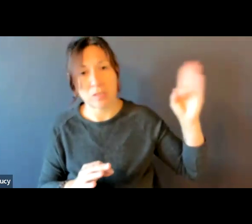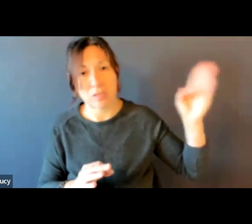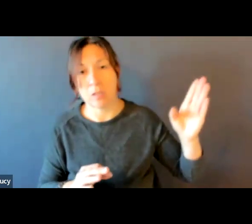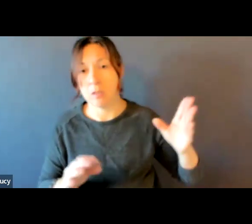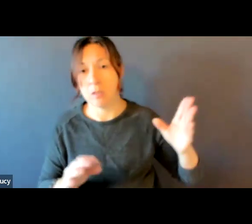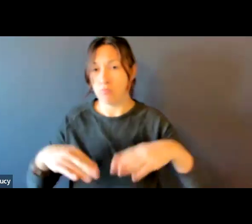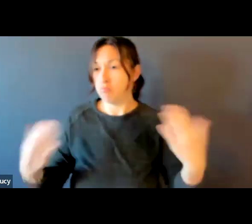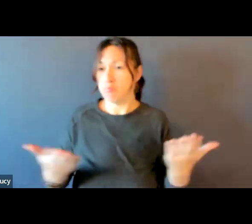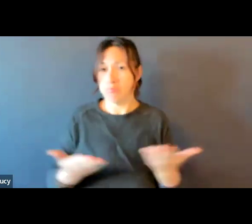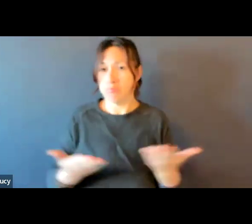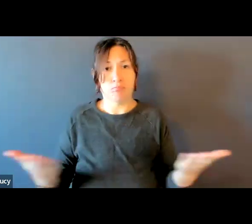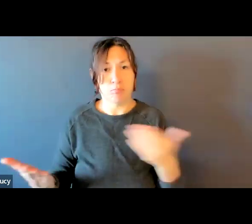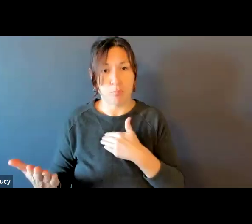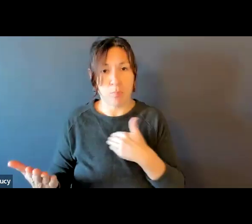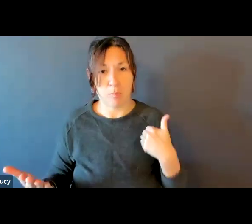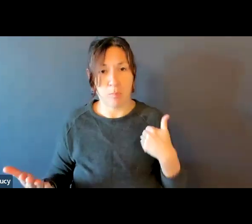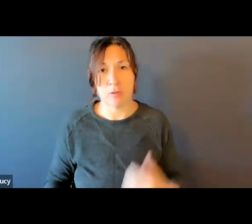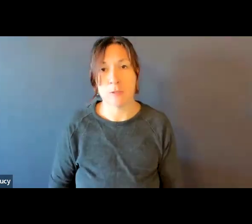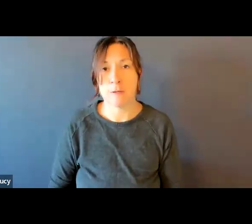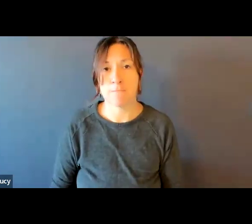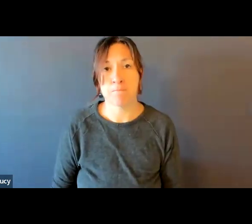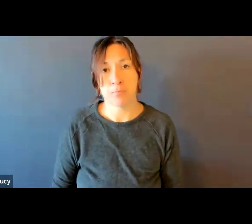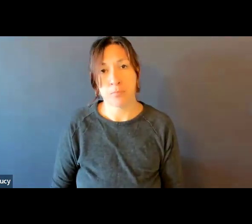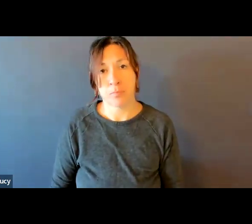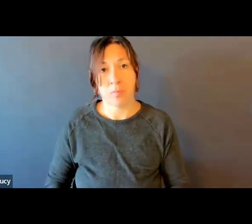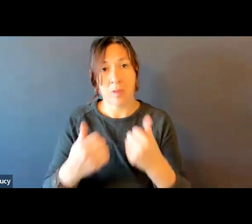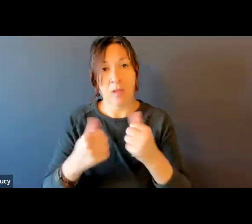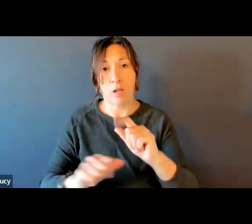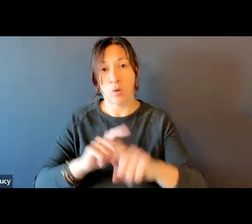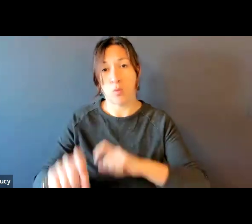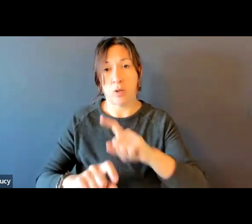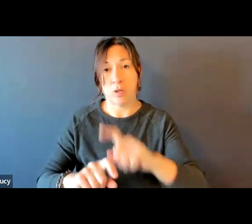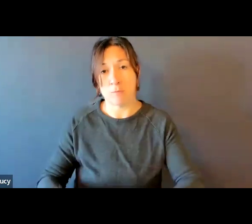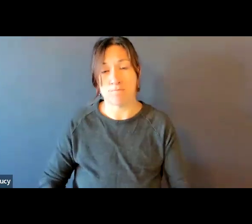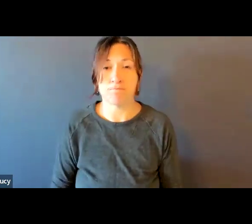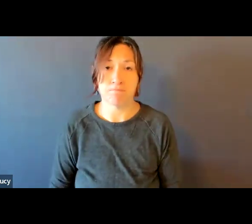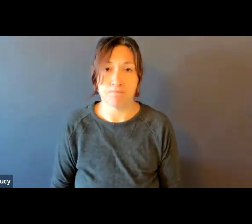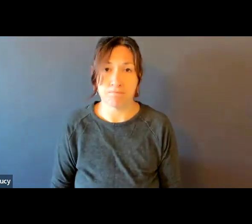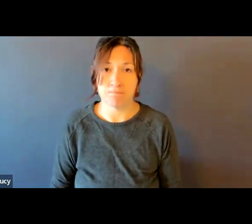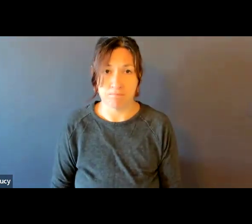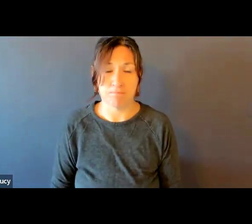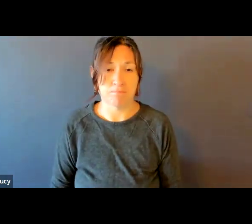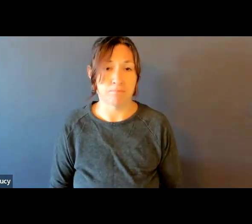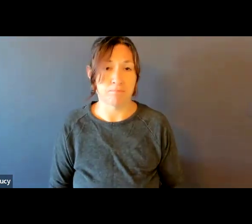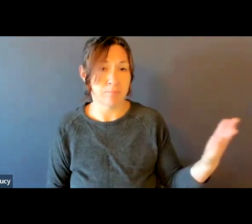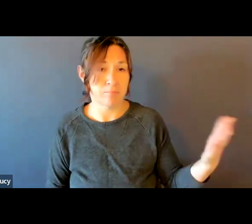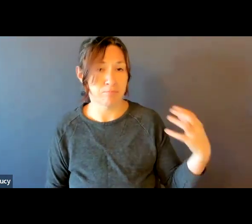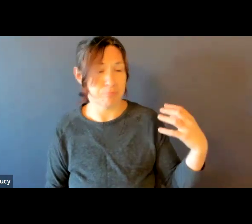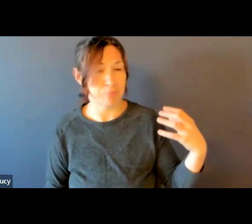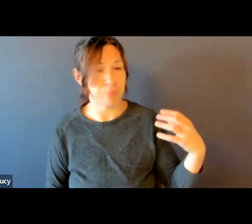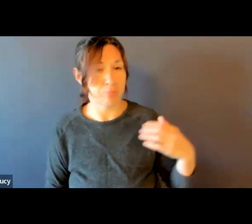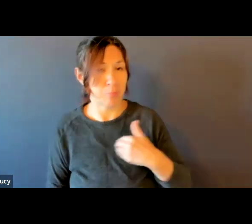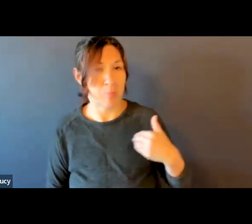it up to my colleagues for questions. Ms. Polanco Garcia. Thank you, Madam Chair. Thank you for